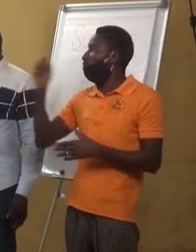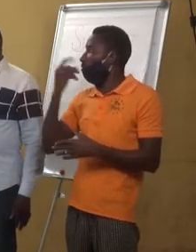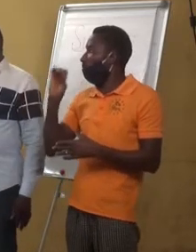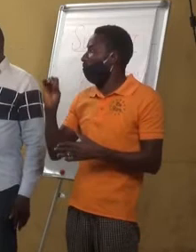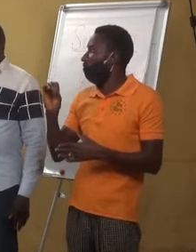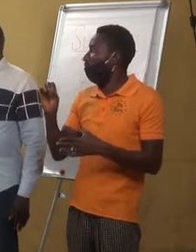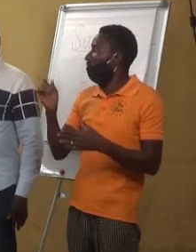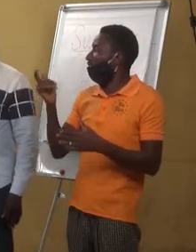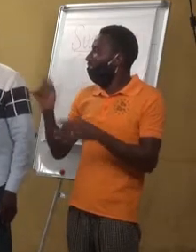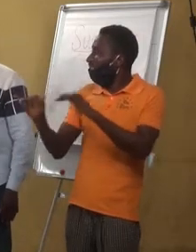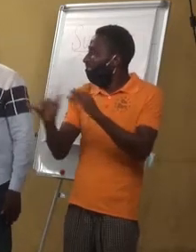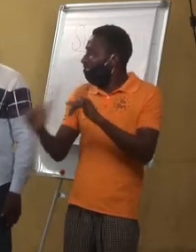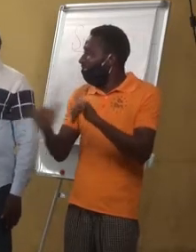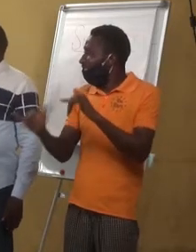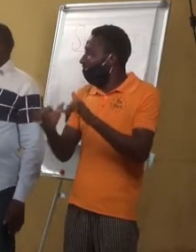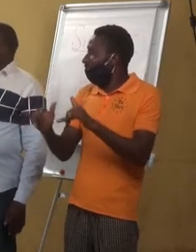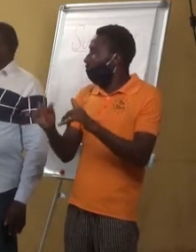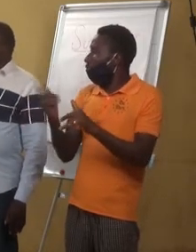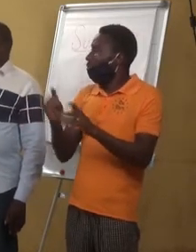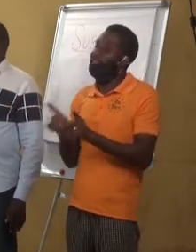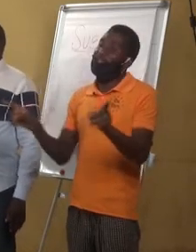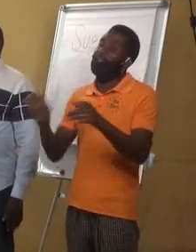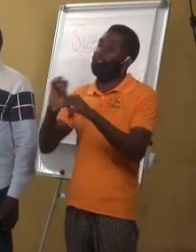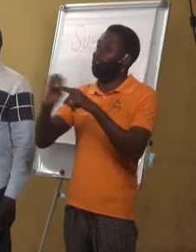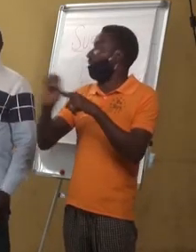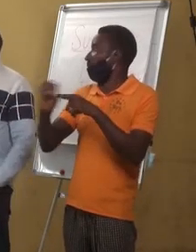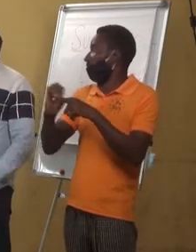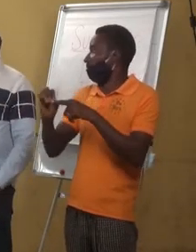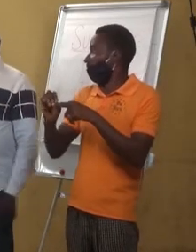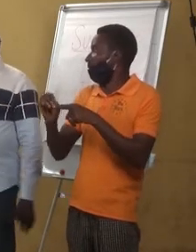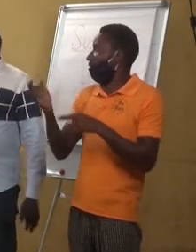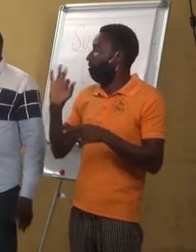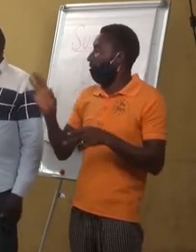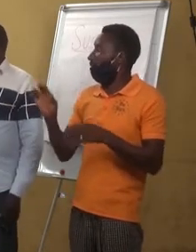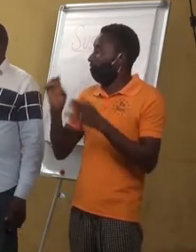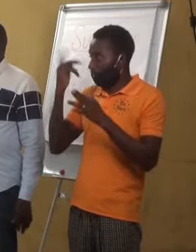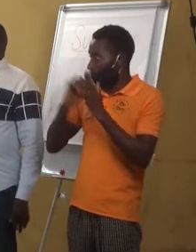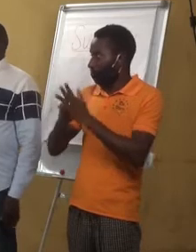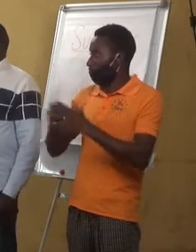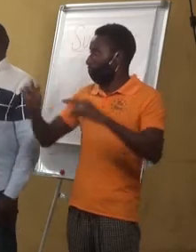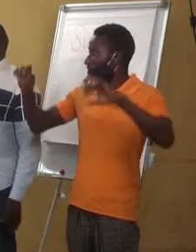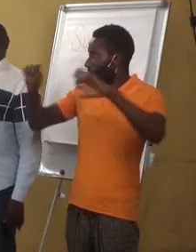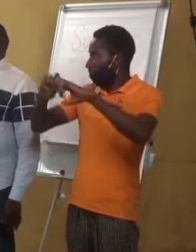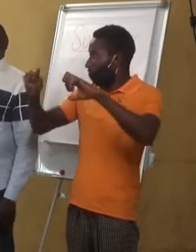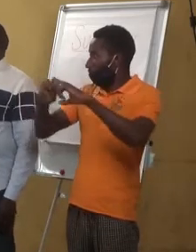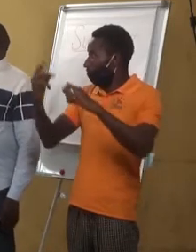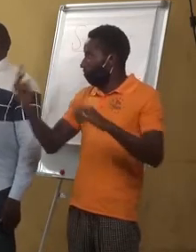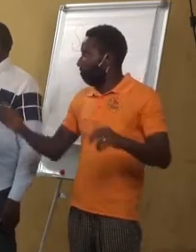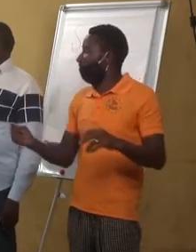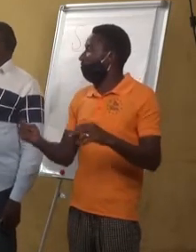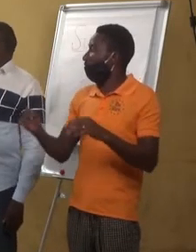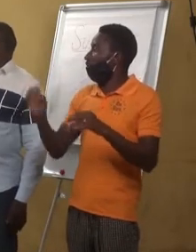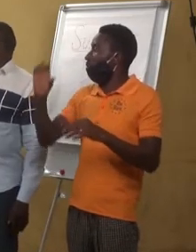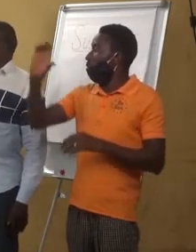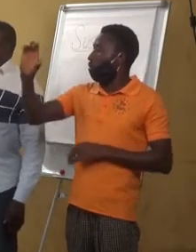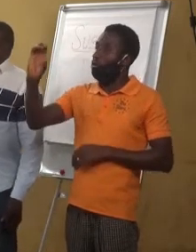either electrovalent bonding, covalent bonding, and metallic bonding. While